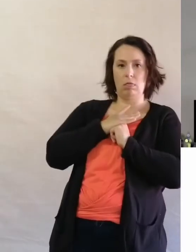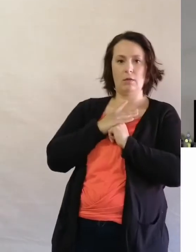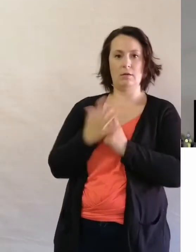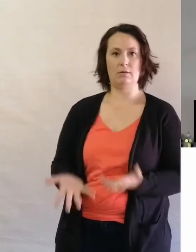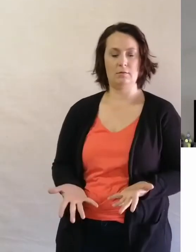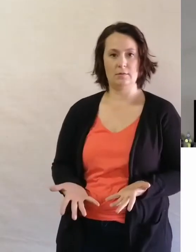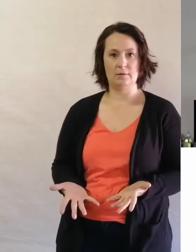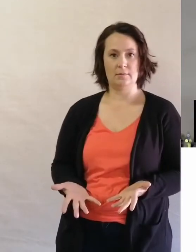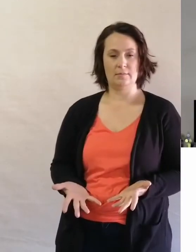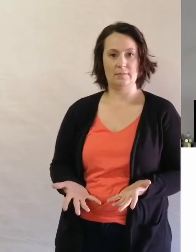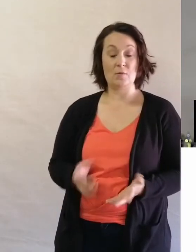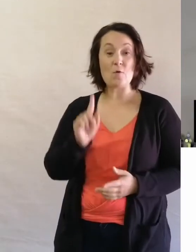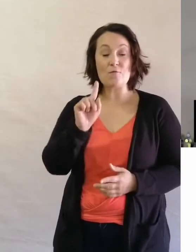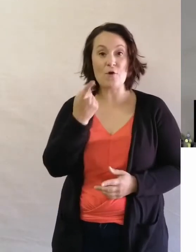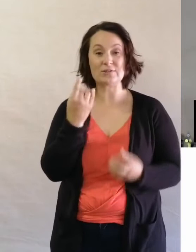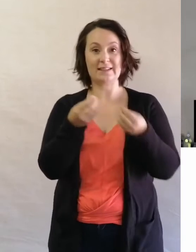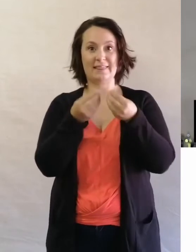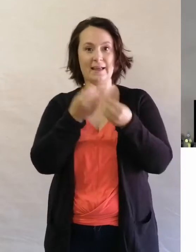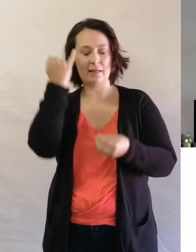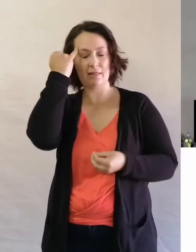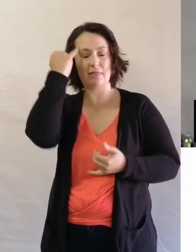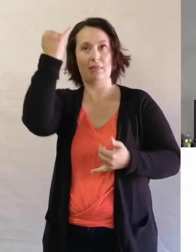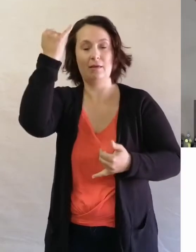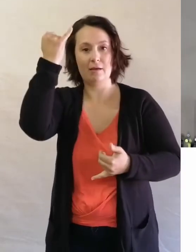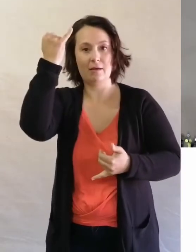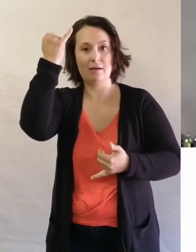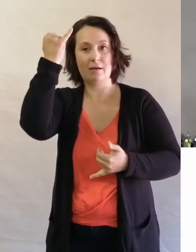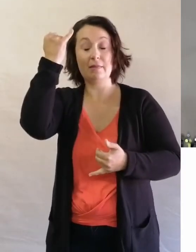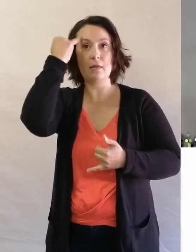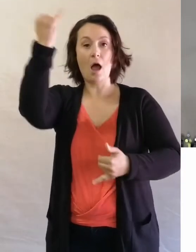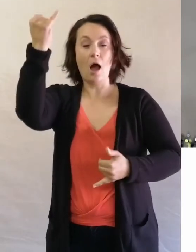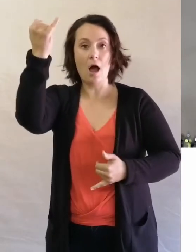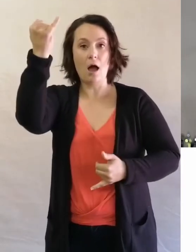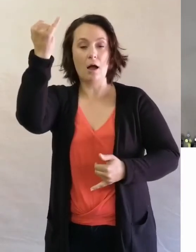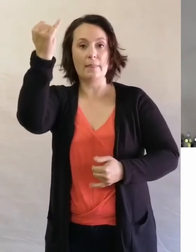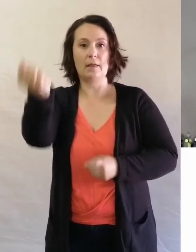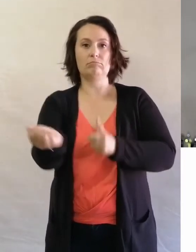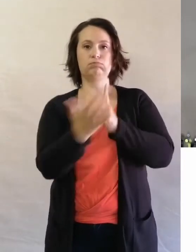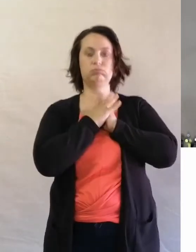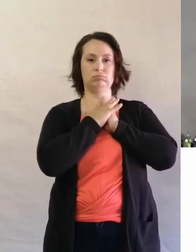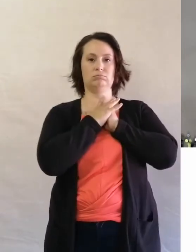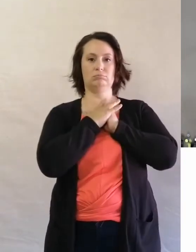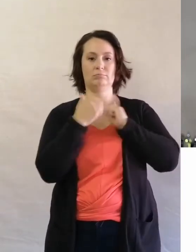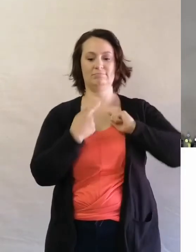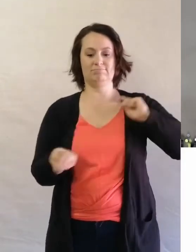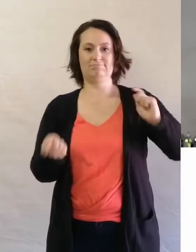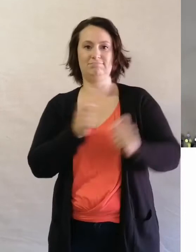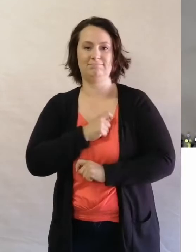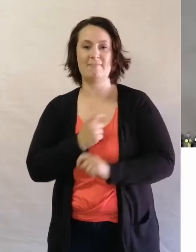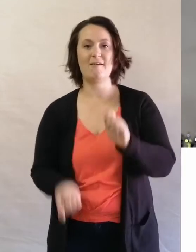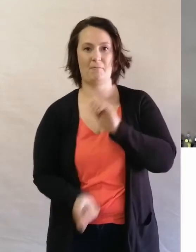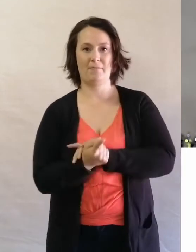thing that first appeared in my imagination, I thought those negative thoughts, and that became me, as a man